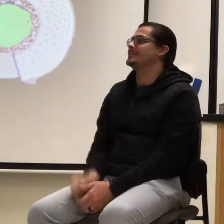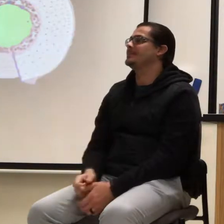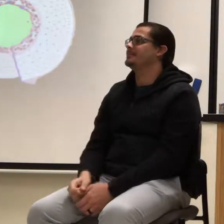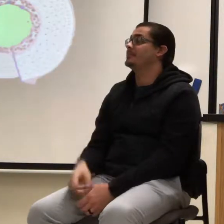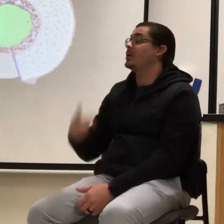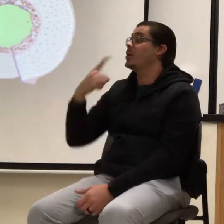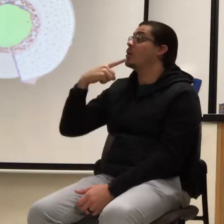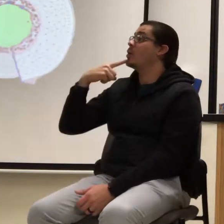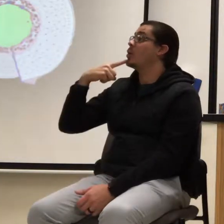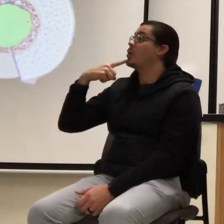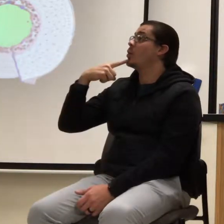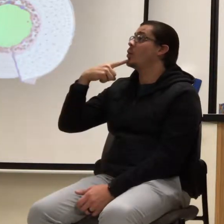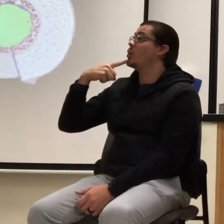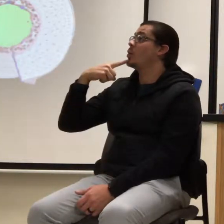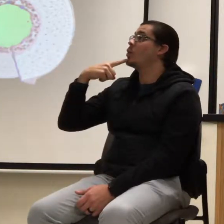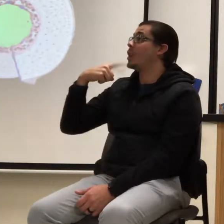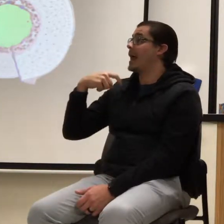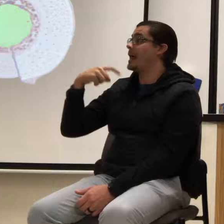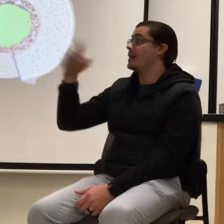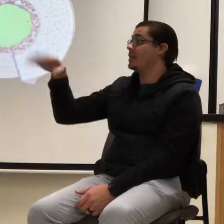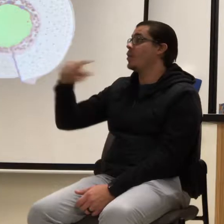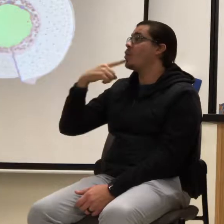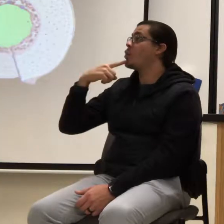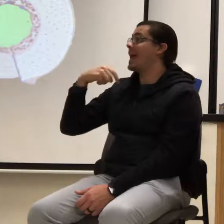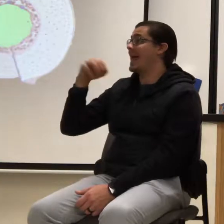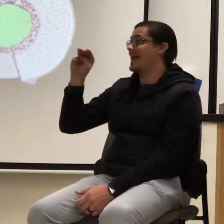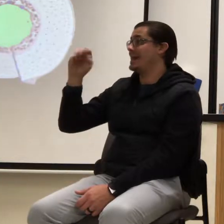Red marrow